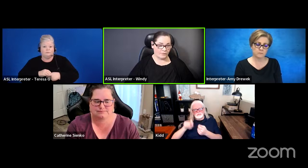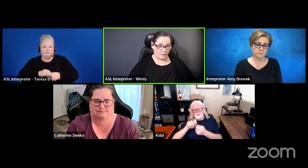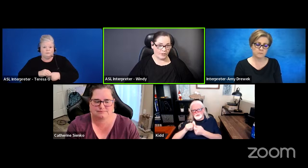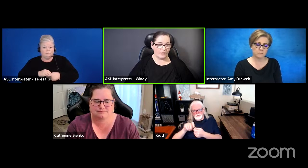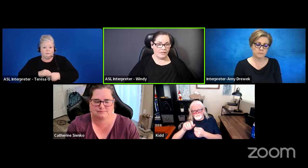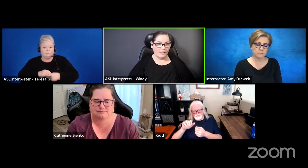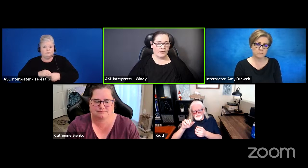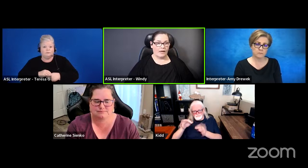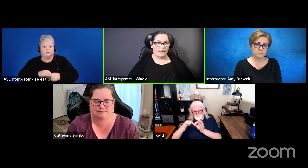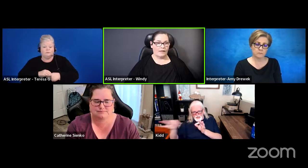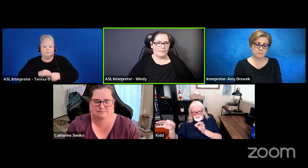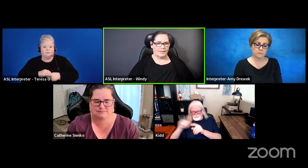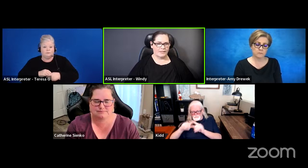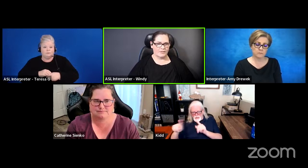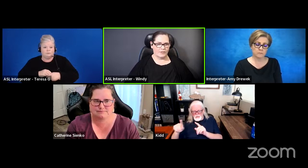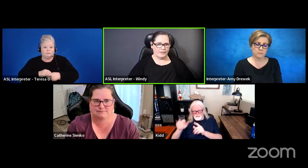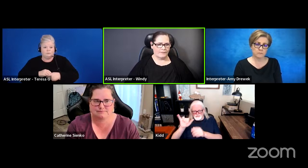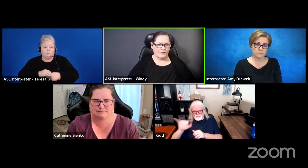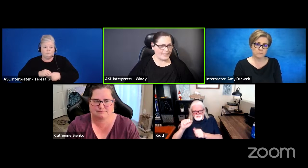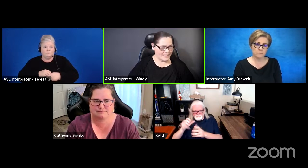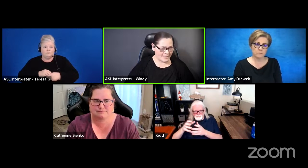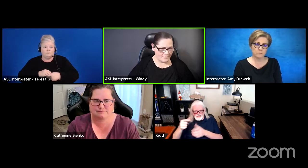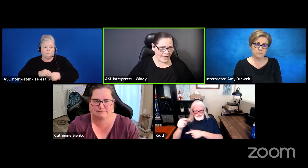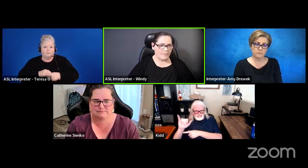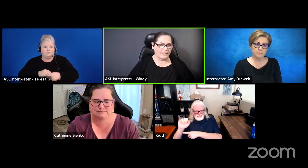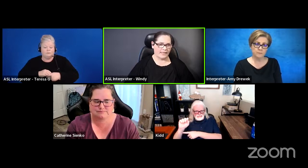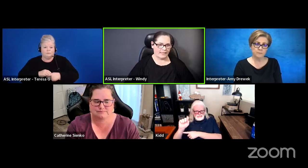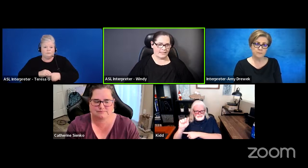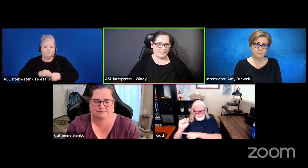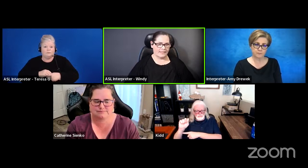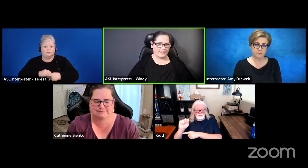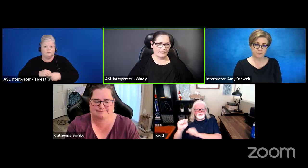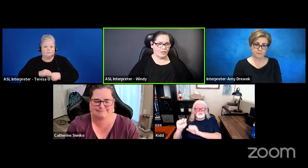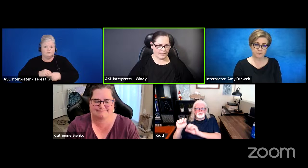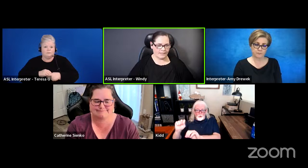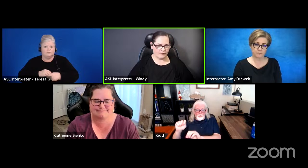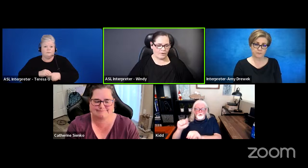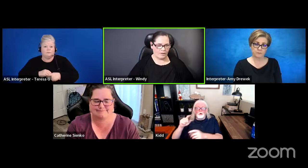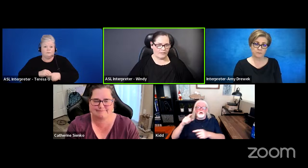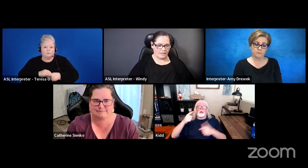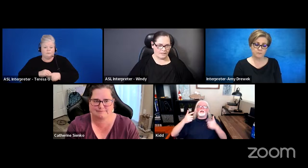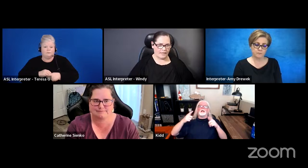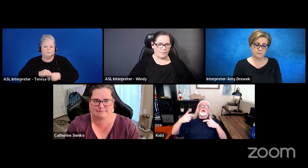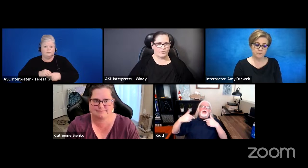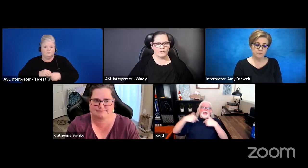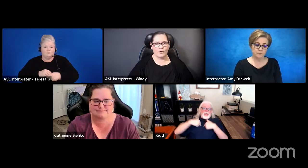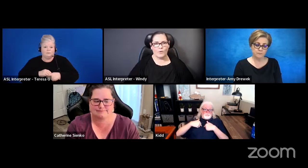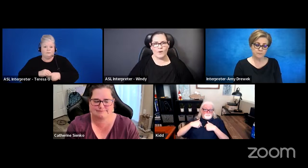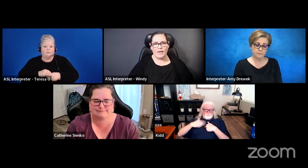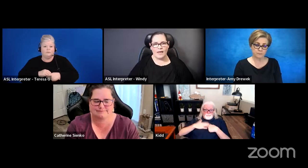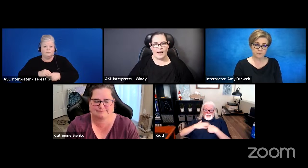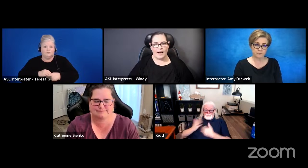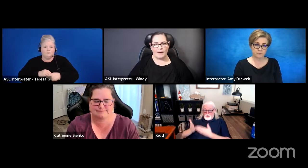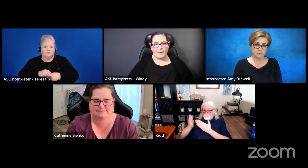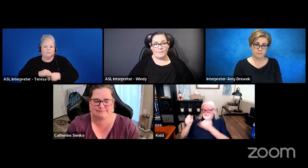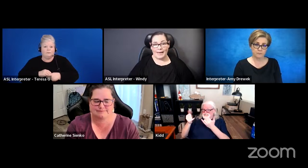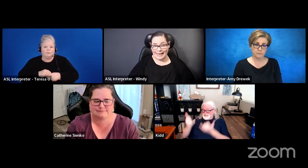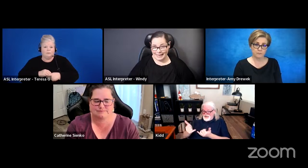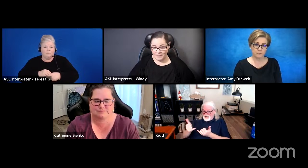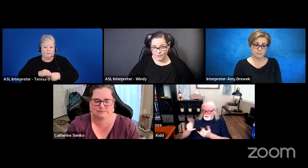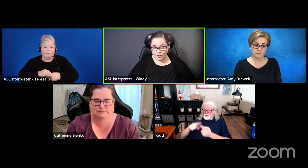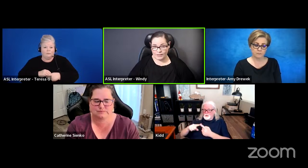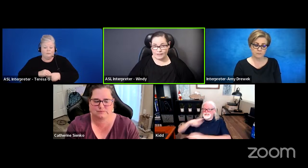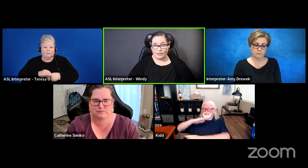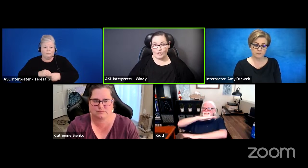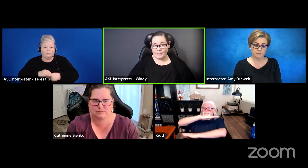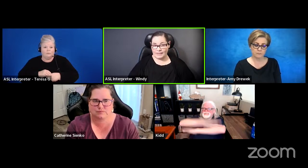have been put forward. I'm not certain of the phrasing of that, but that is the gist of what is on the table. So